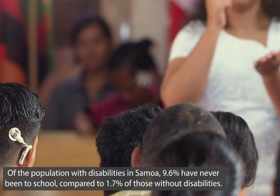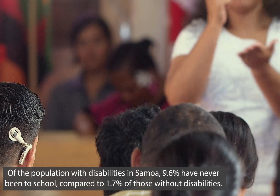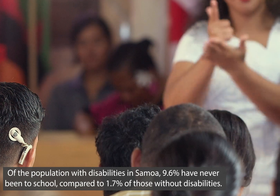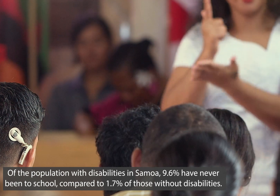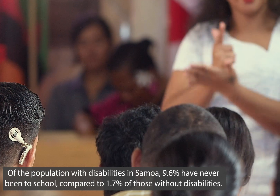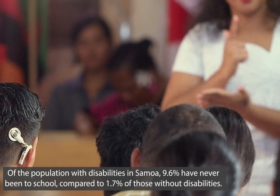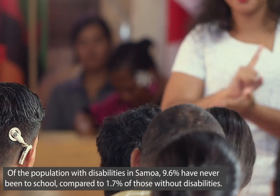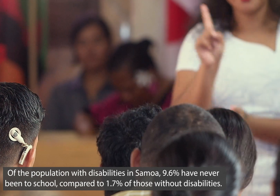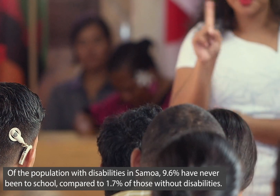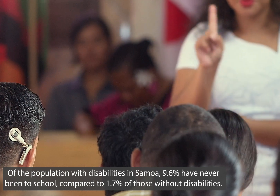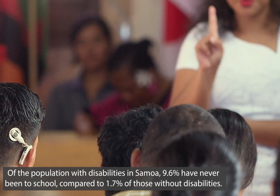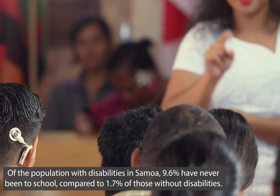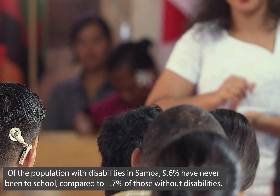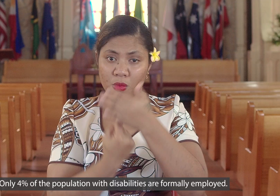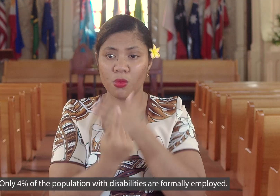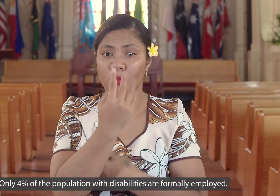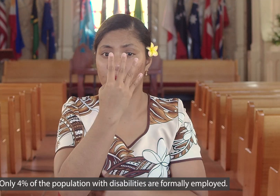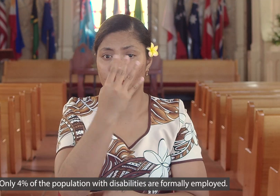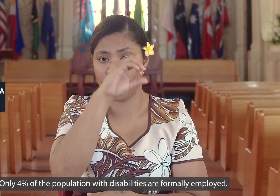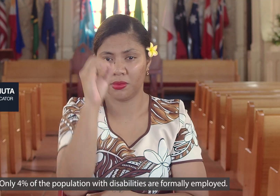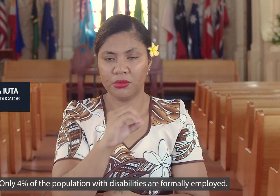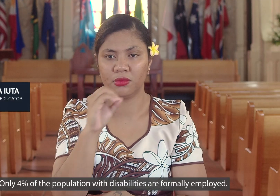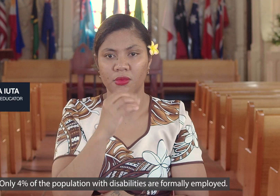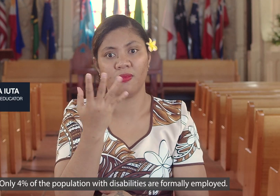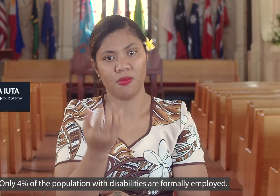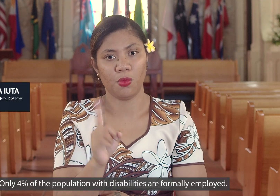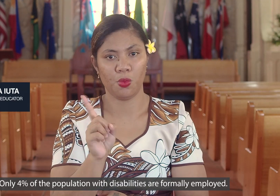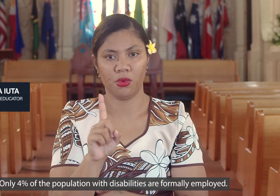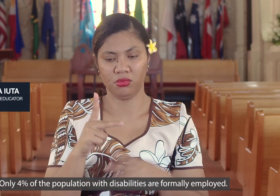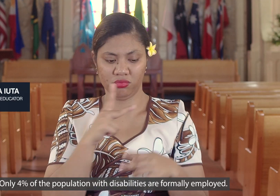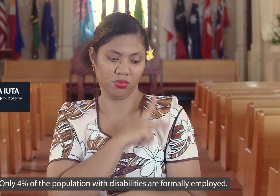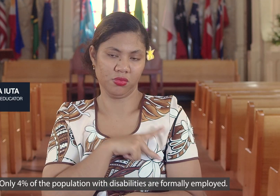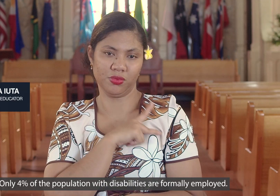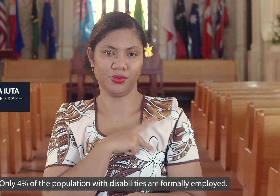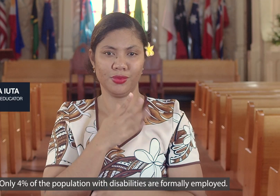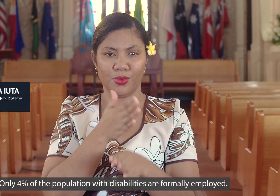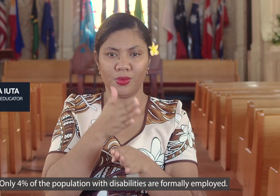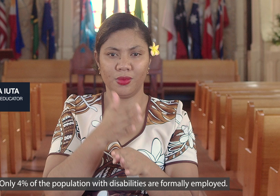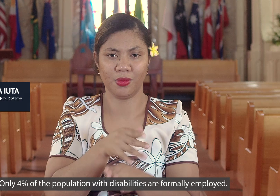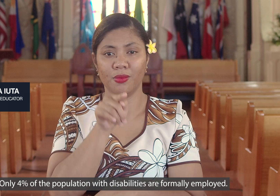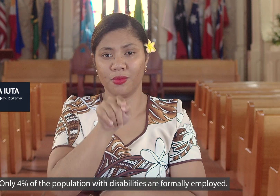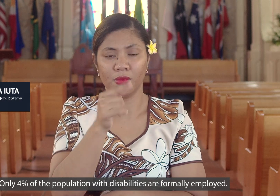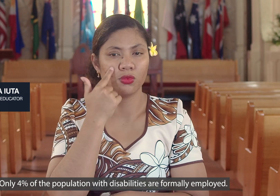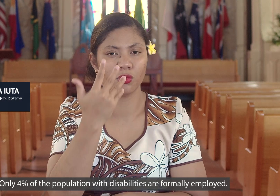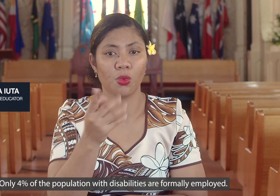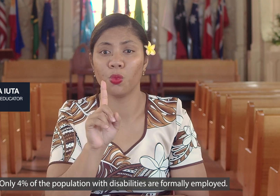of those without disabilities. Only 4% of the population with disabilities are formally employed.